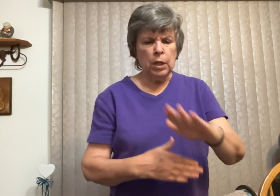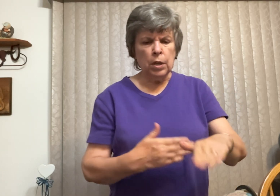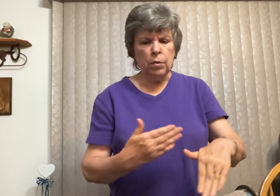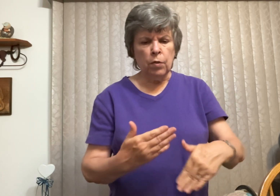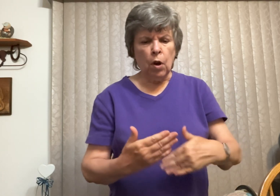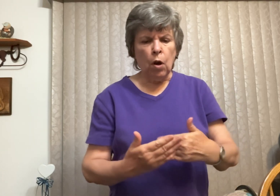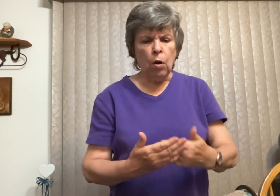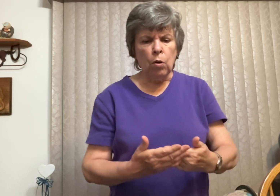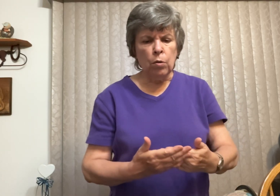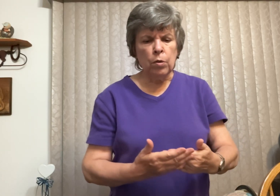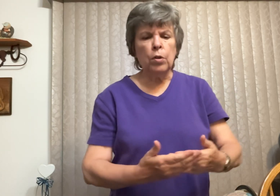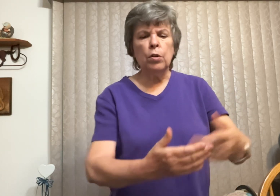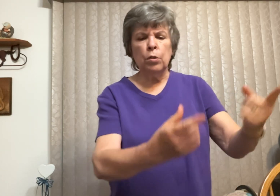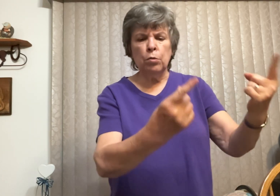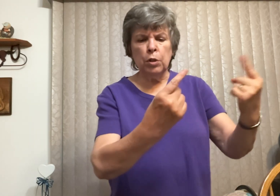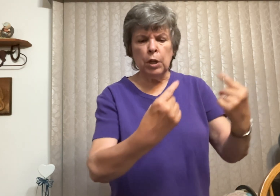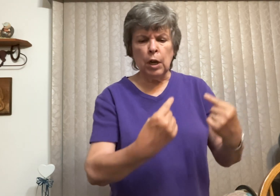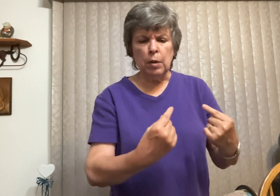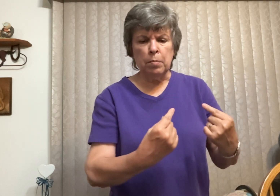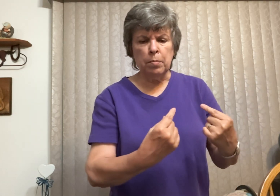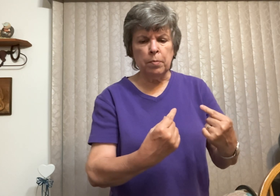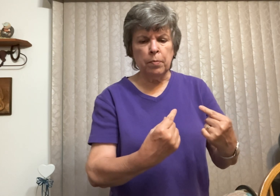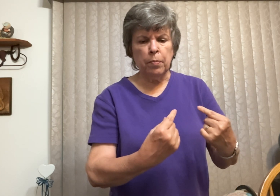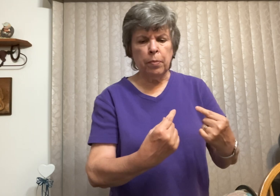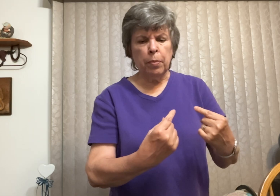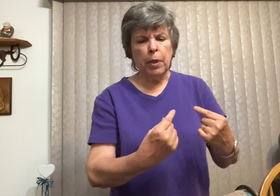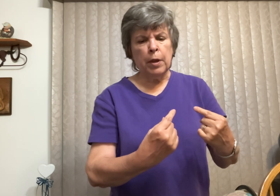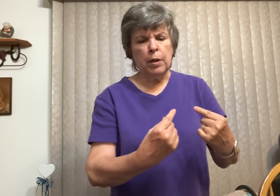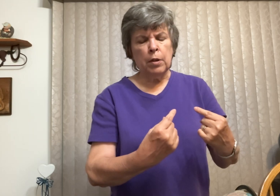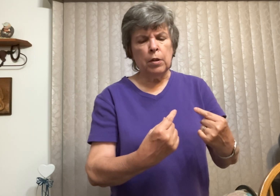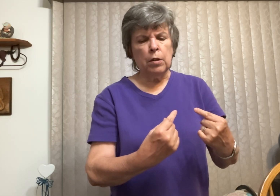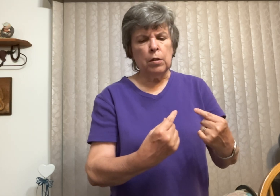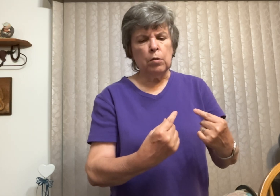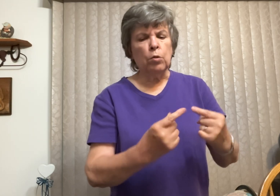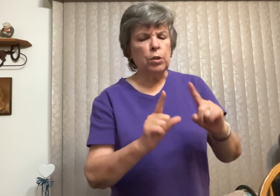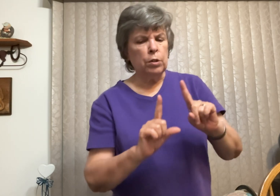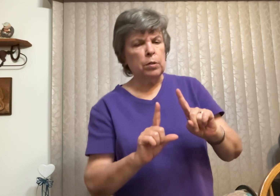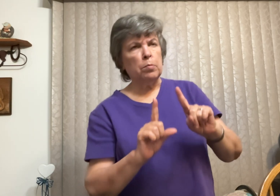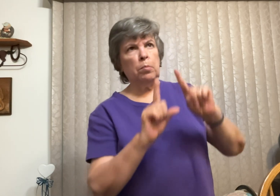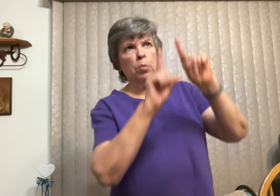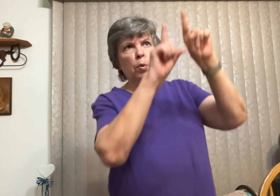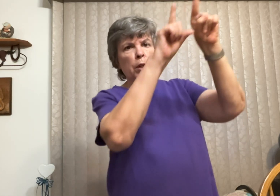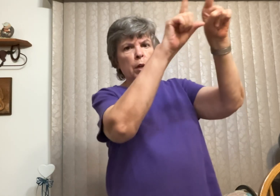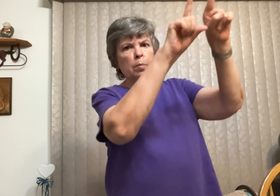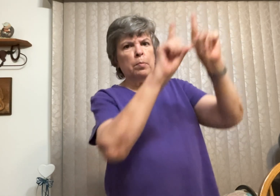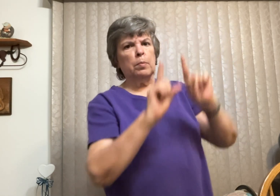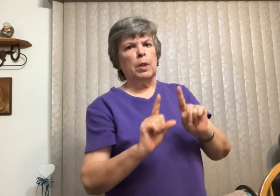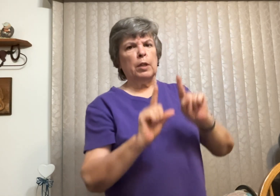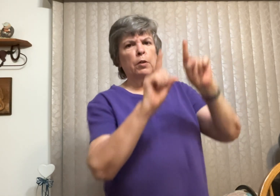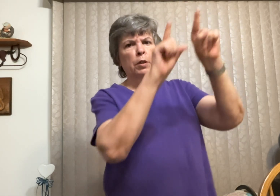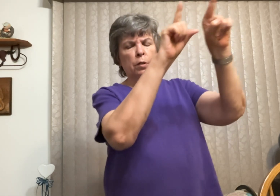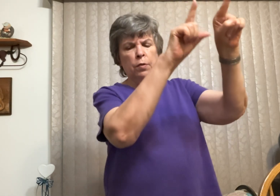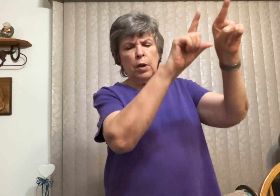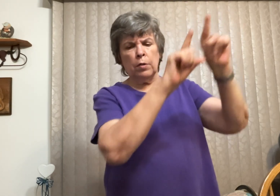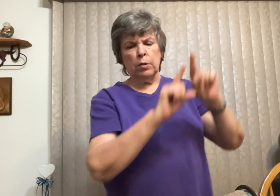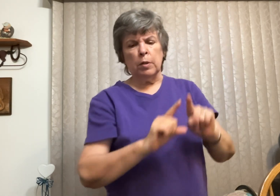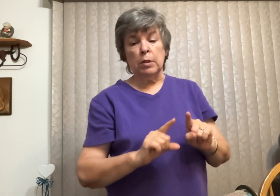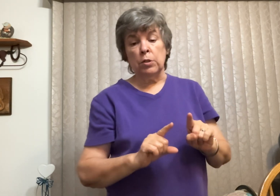of all who'd come, or you can point up like going to the Father, because it's to